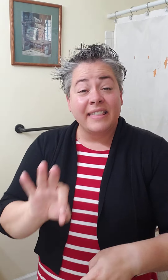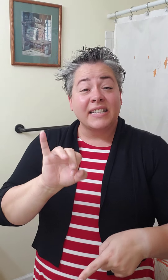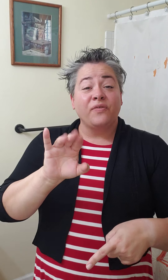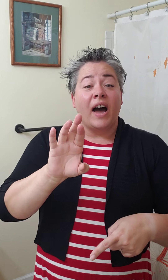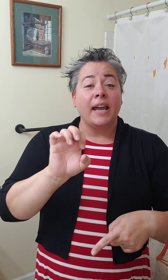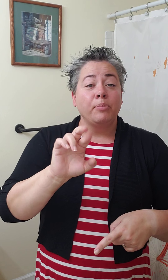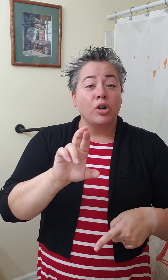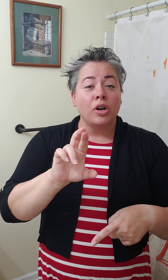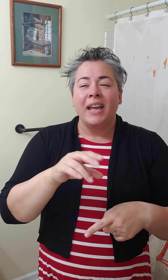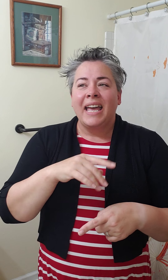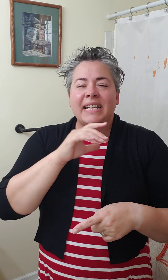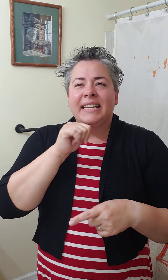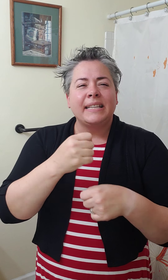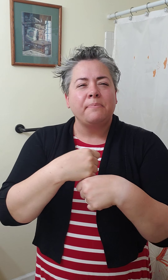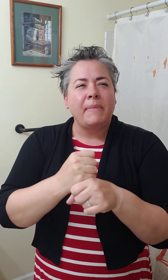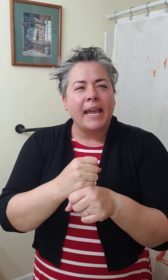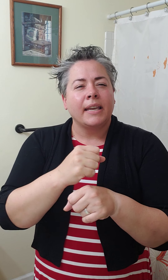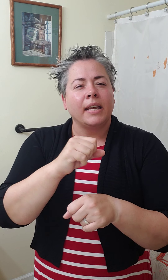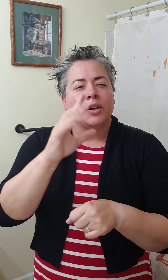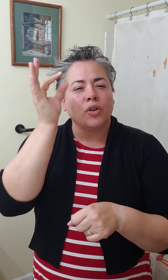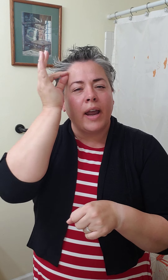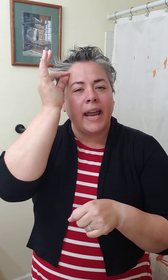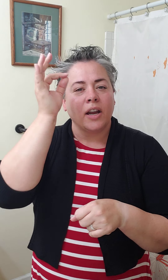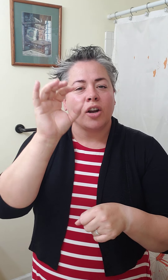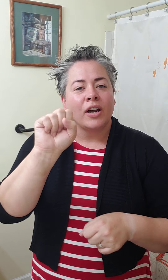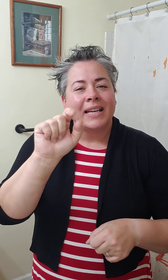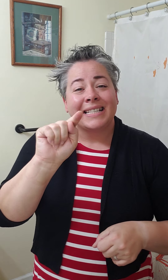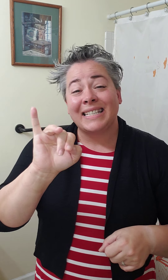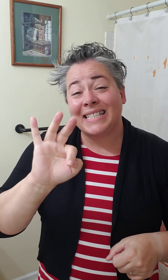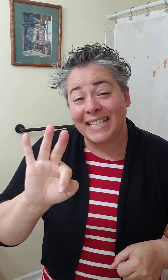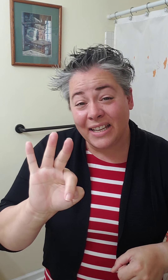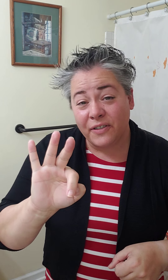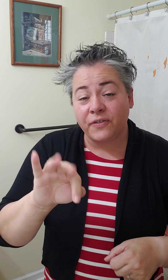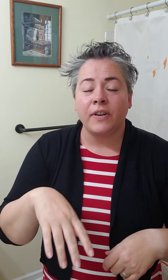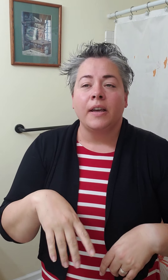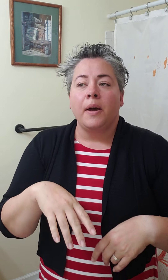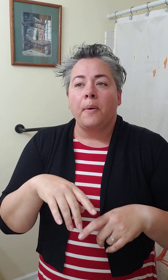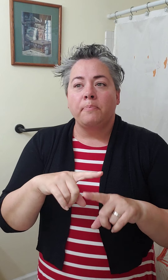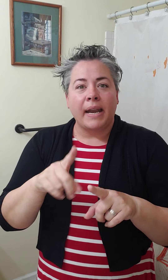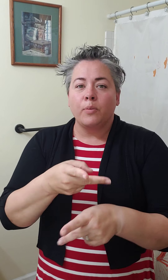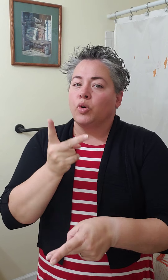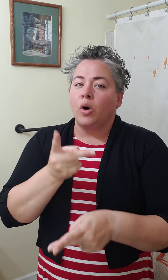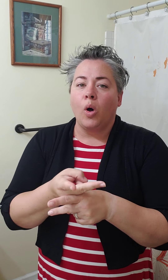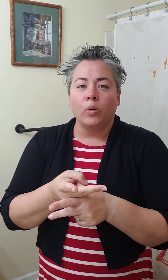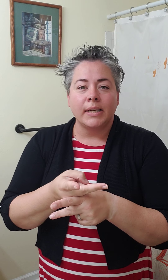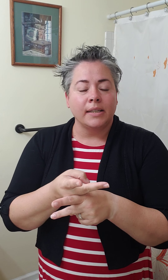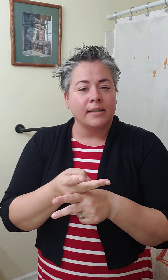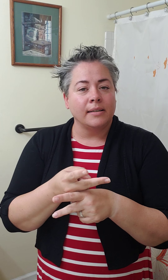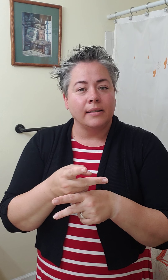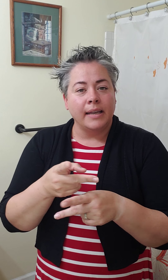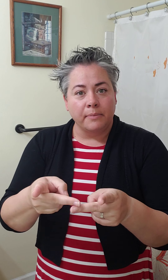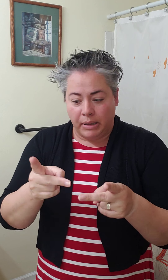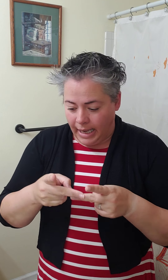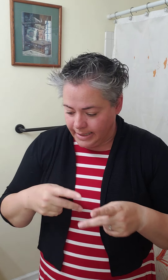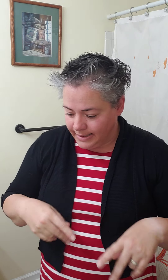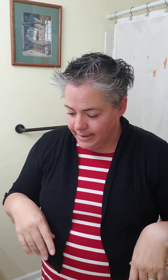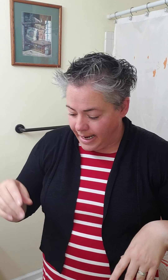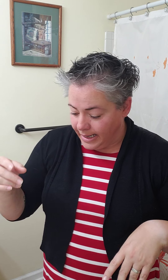This fiber, it doesn't make your hair stiff, but it will hold it in place. And